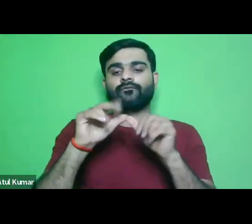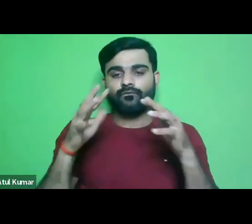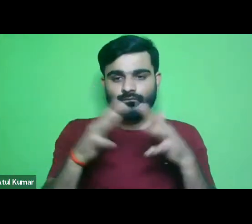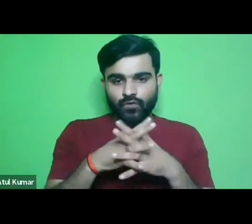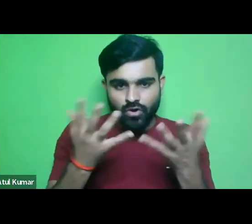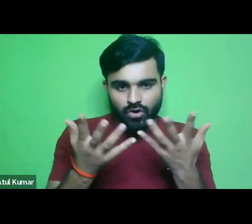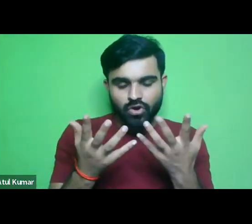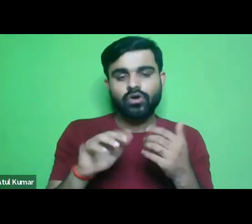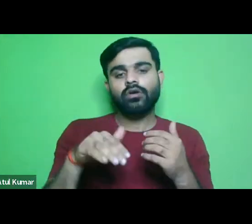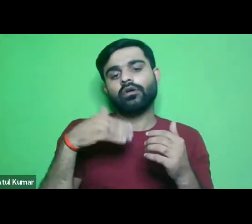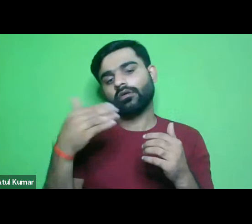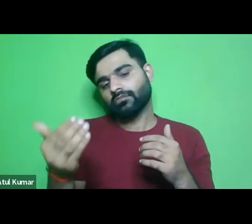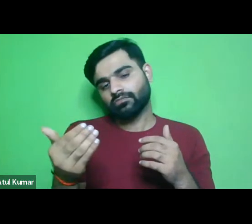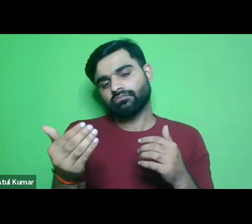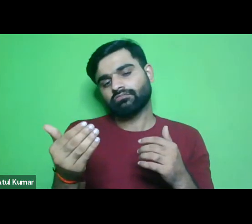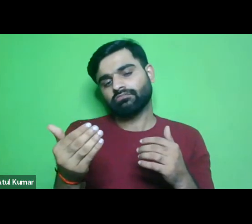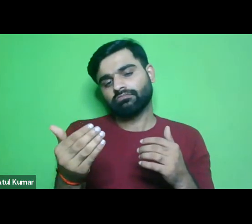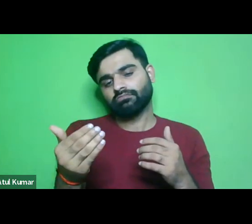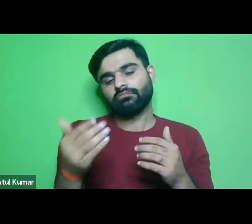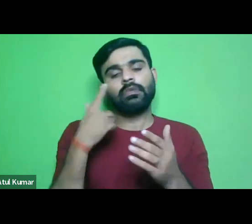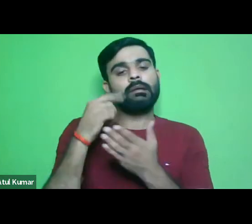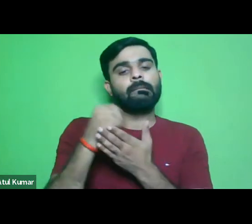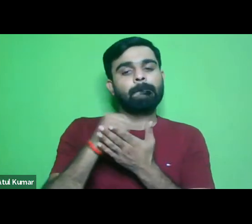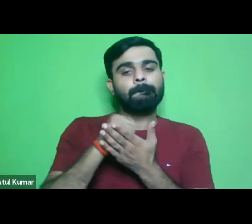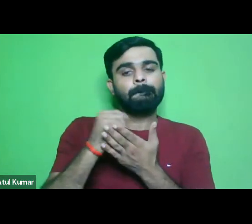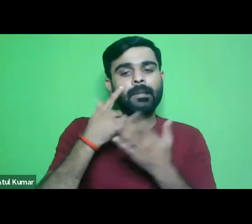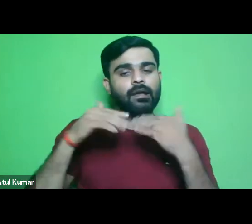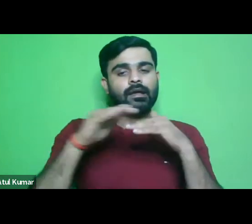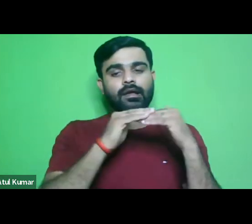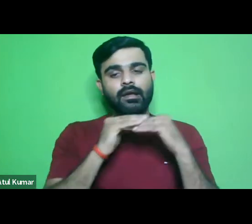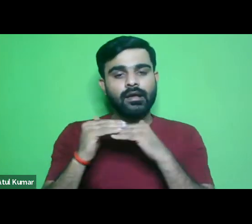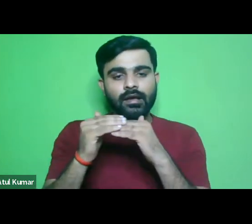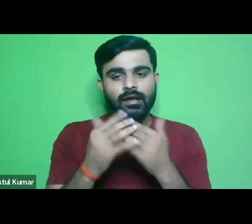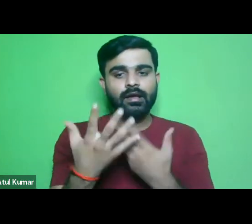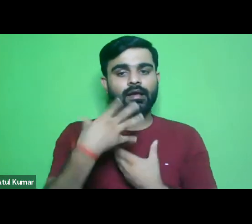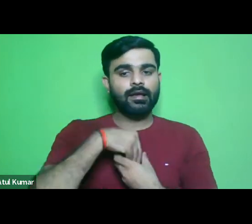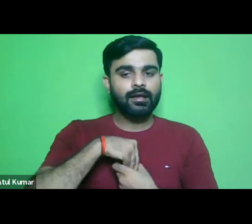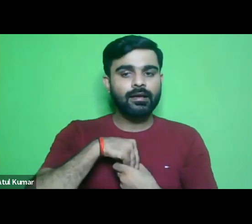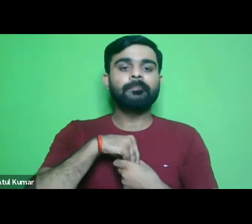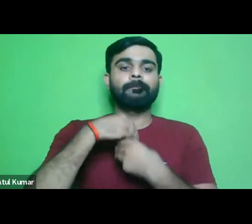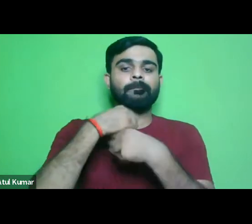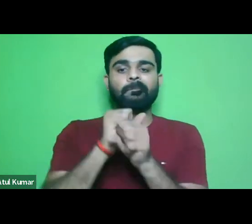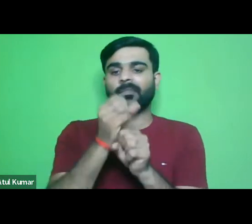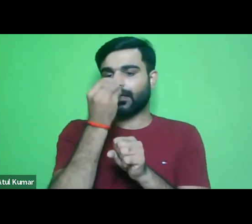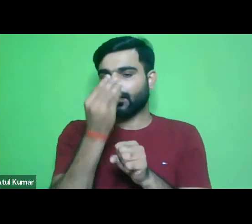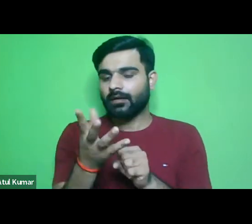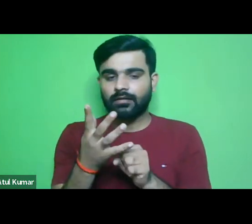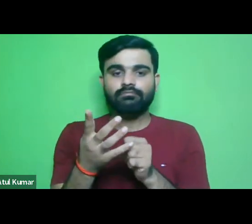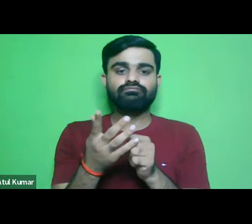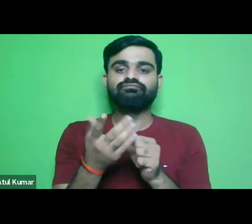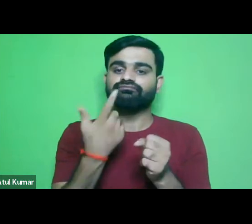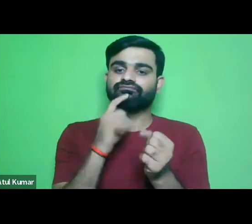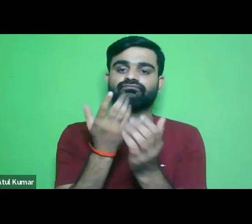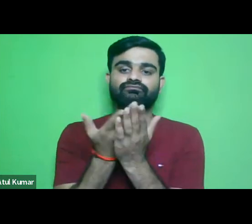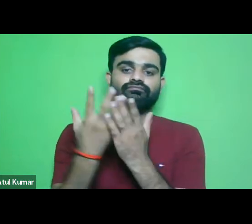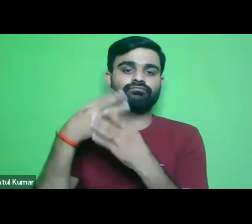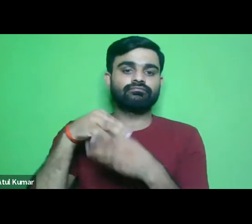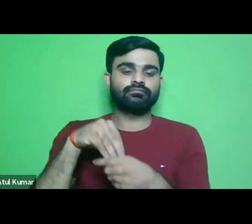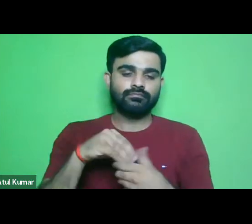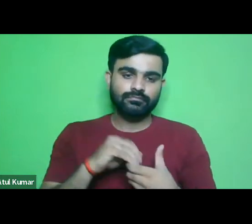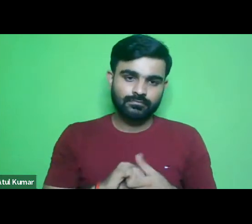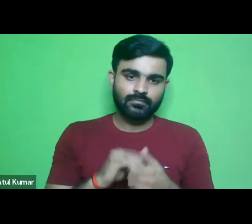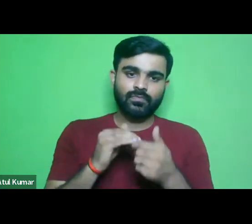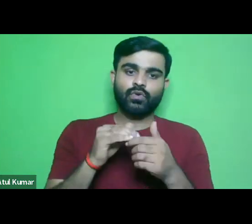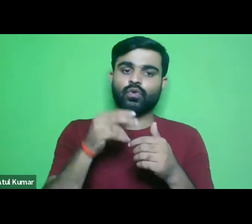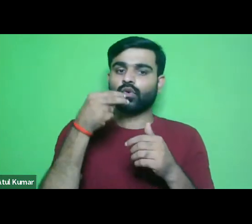in terms of practices, standards that are adopted just to make it easier to comply with what